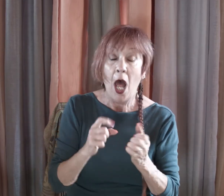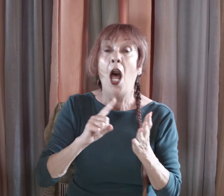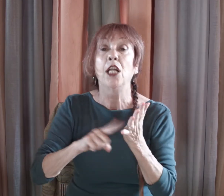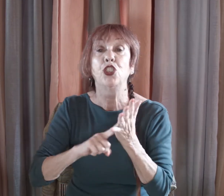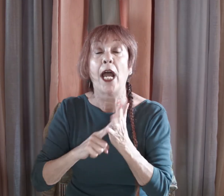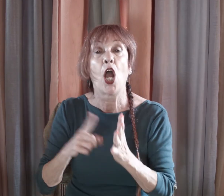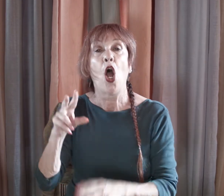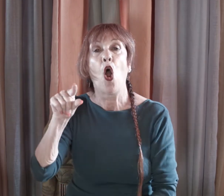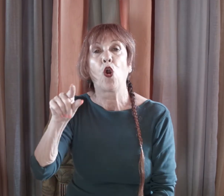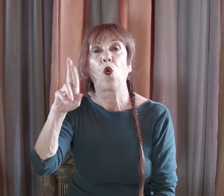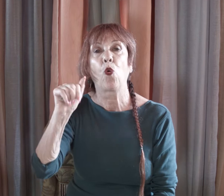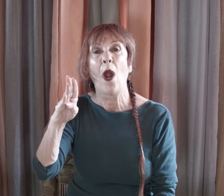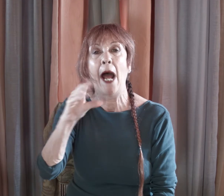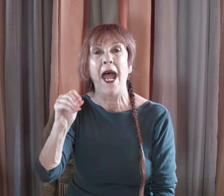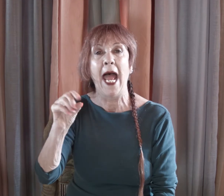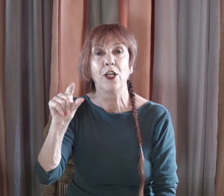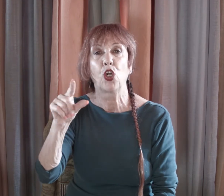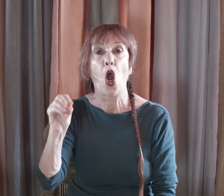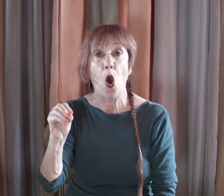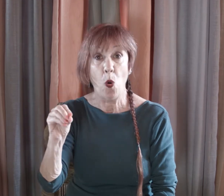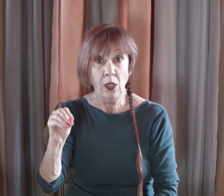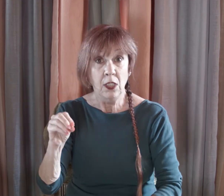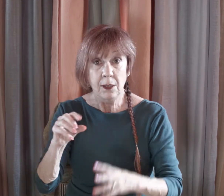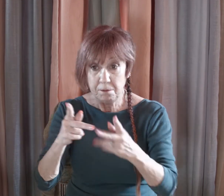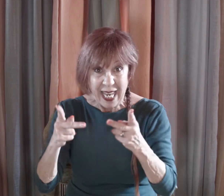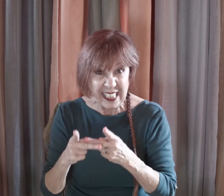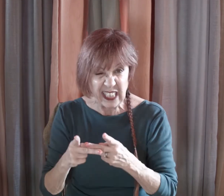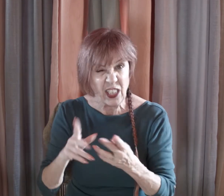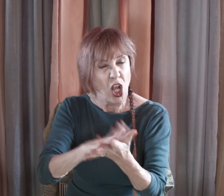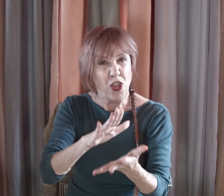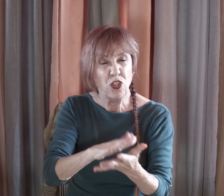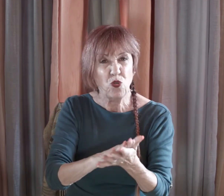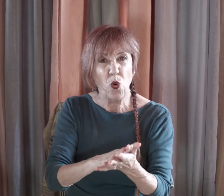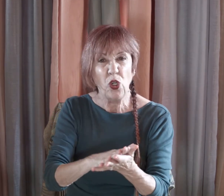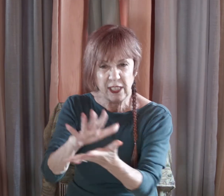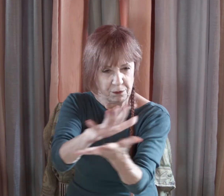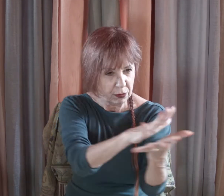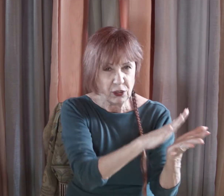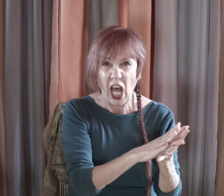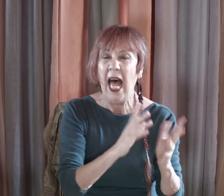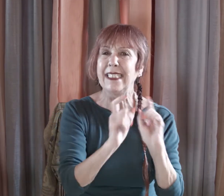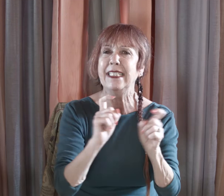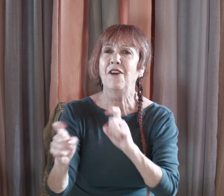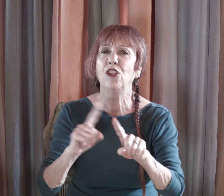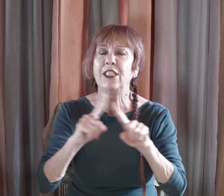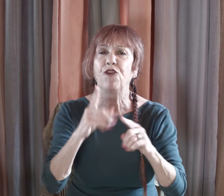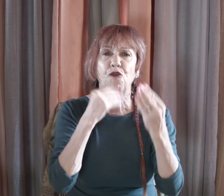check the grab and grow sites that are serving my school board district constituents to make sure they've got enough food and the various things that they need